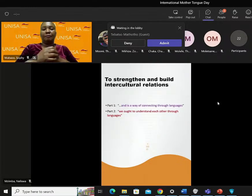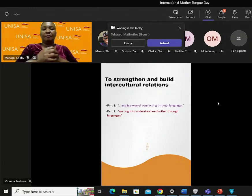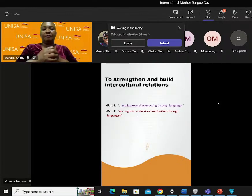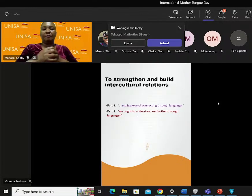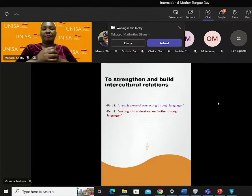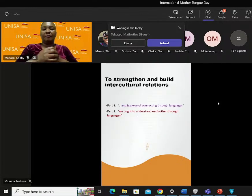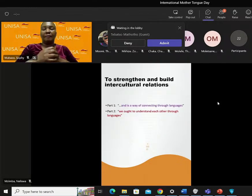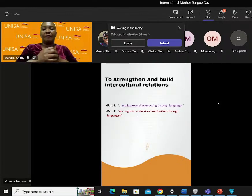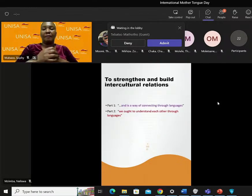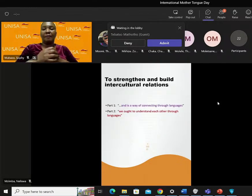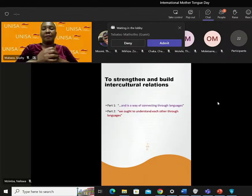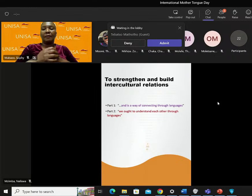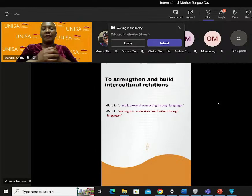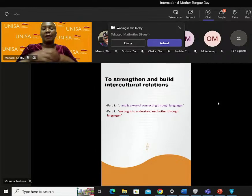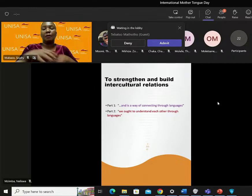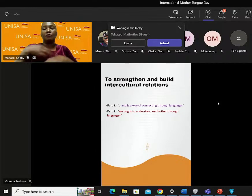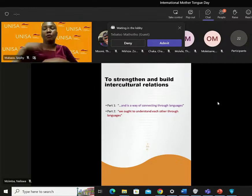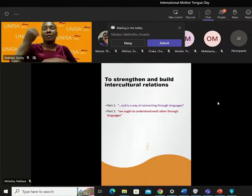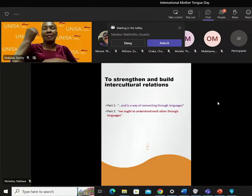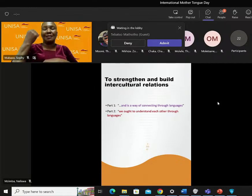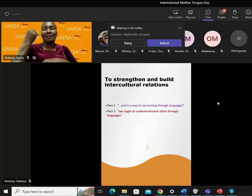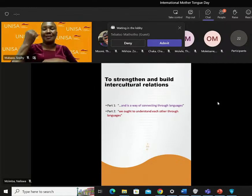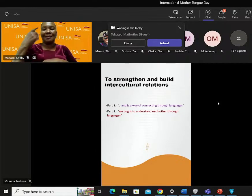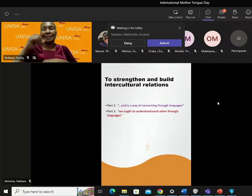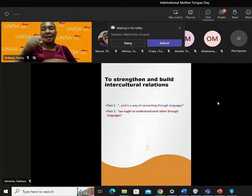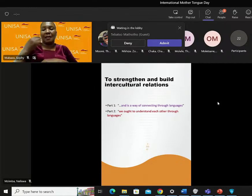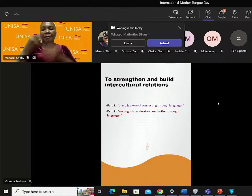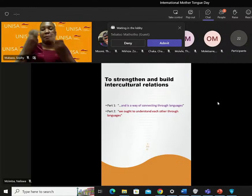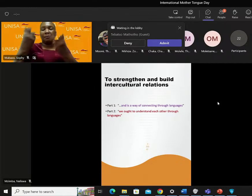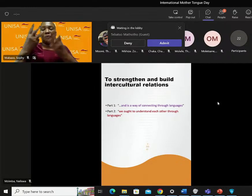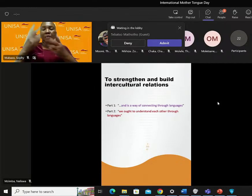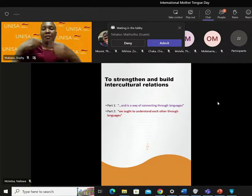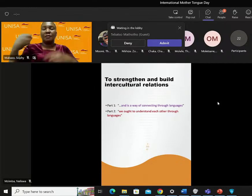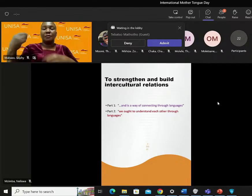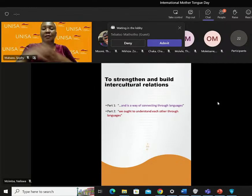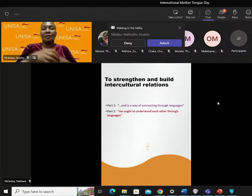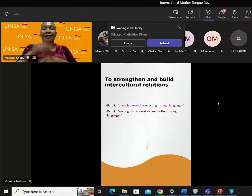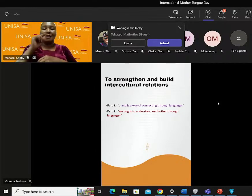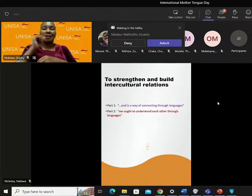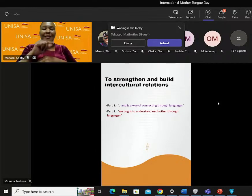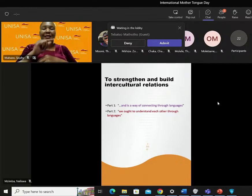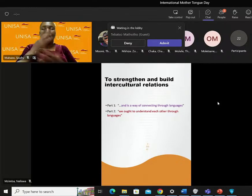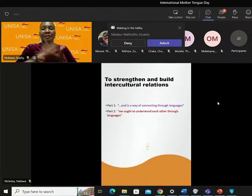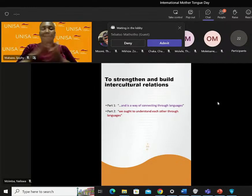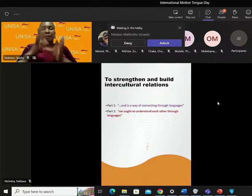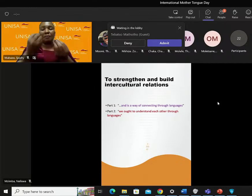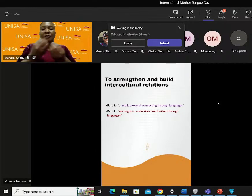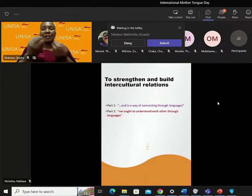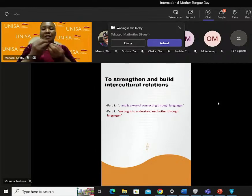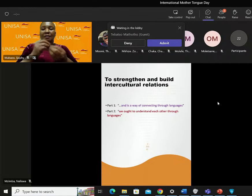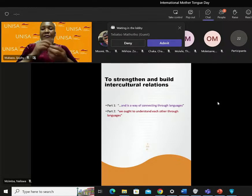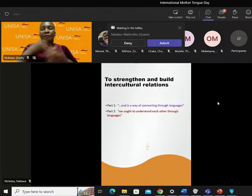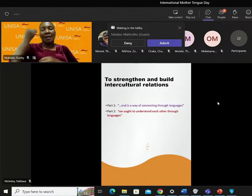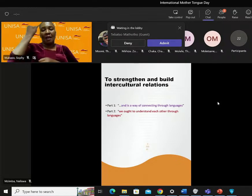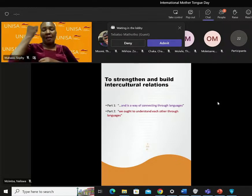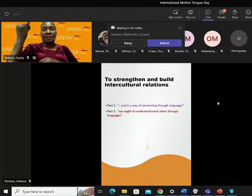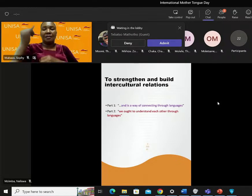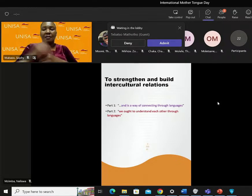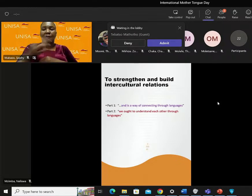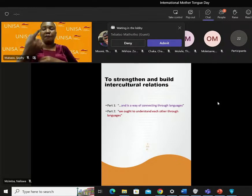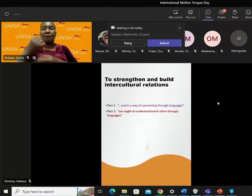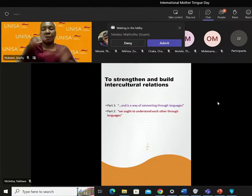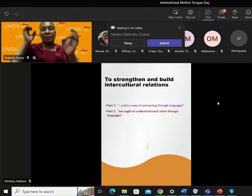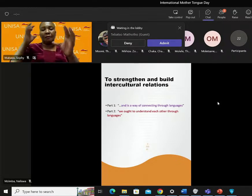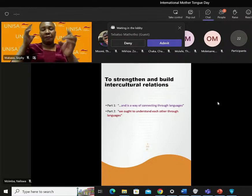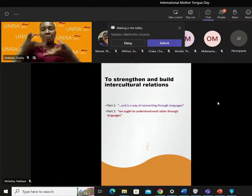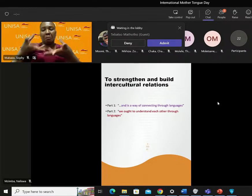We ought to understand each other through languages. So these are just some of the extracts from the data that we